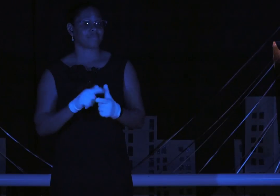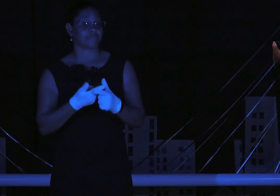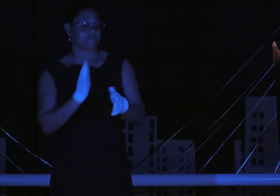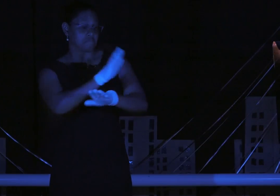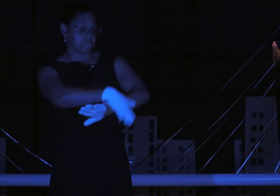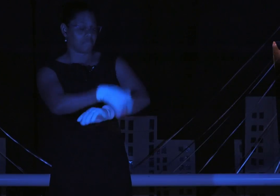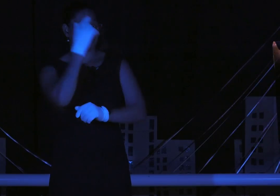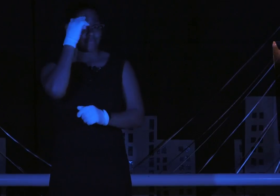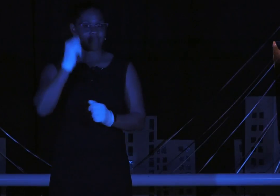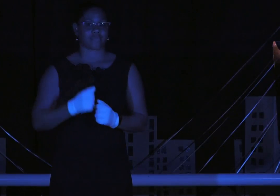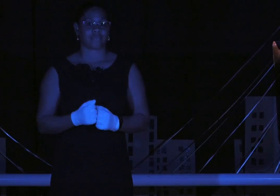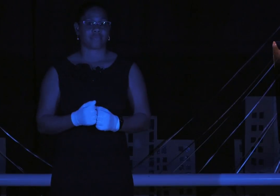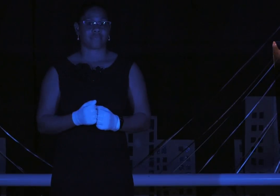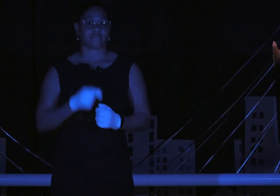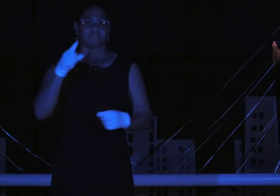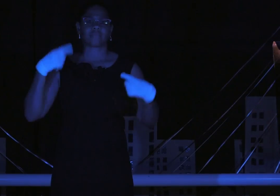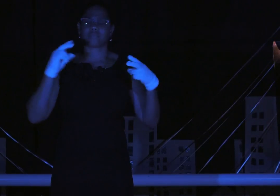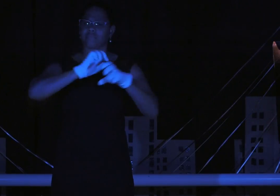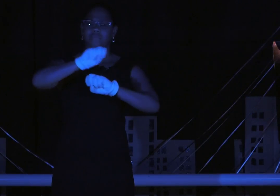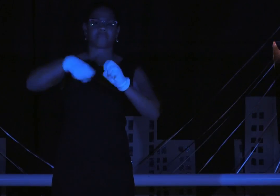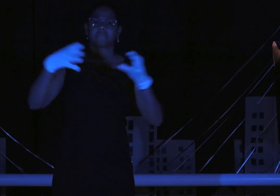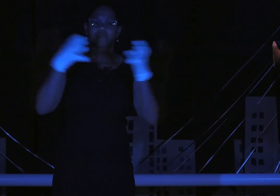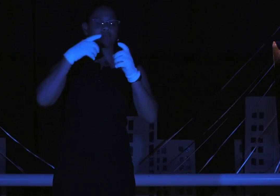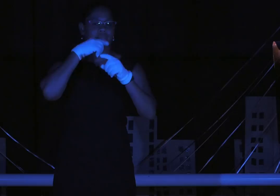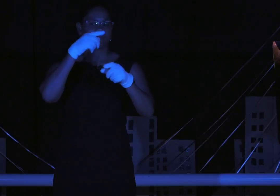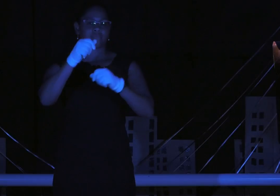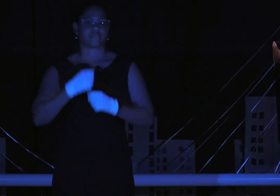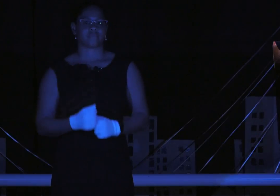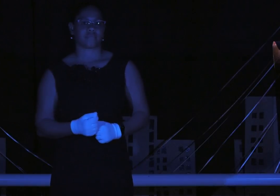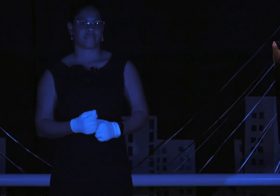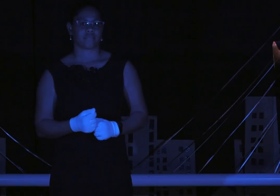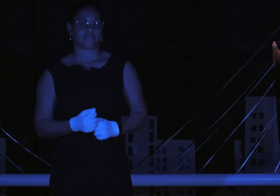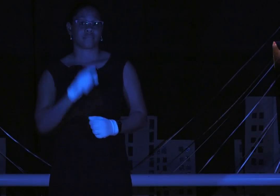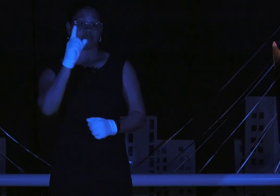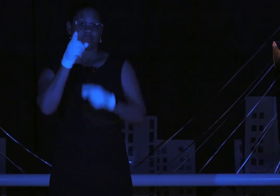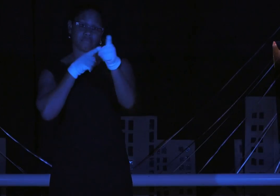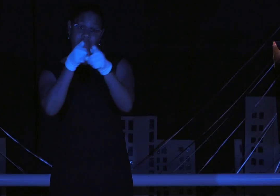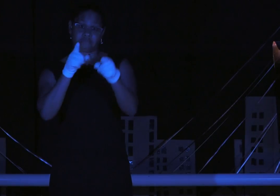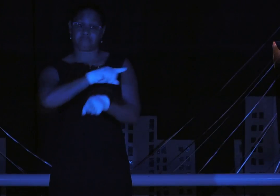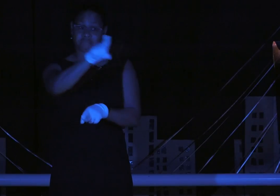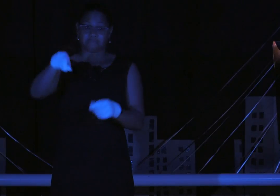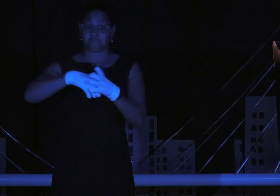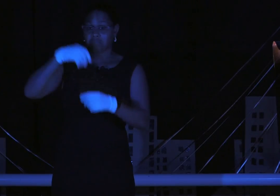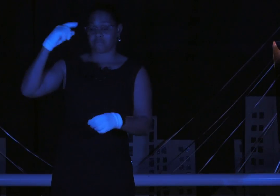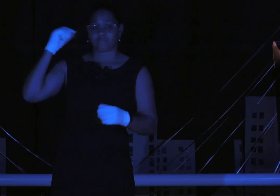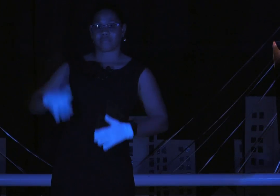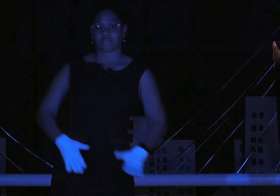overthink. You have so much to say. You talk to yourself out loud,